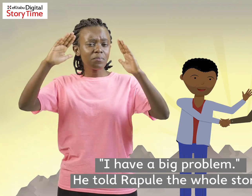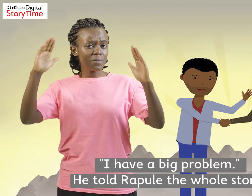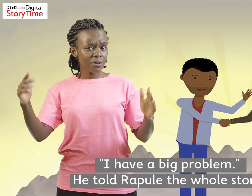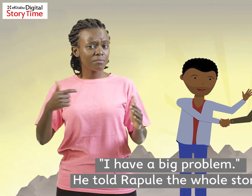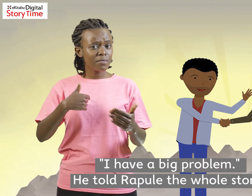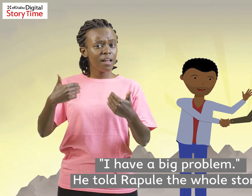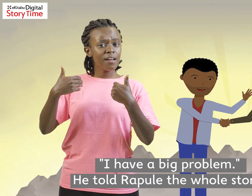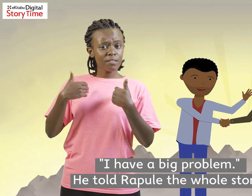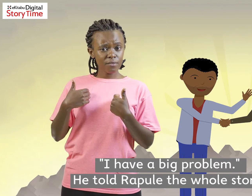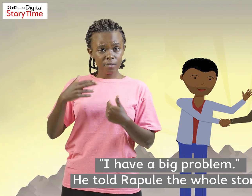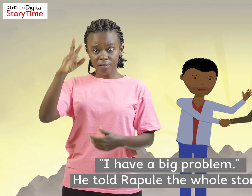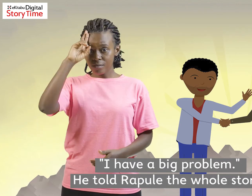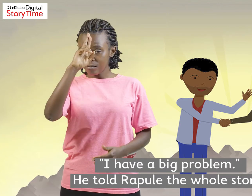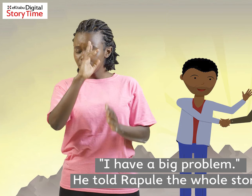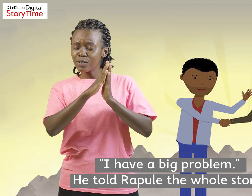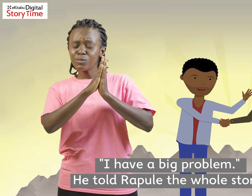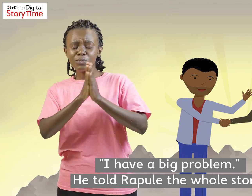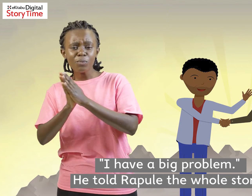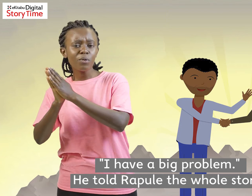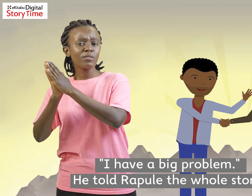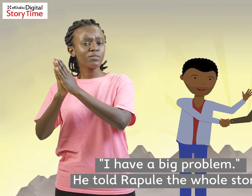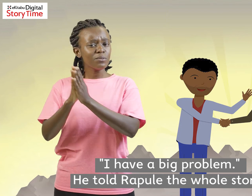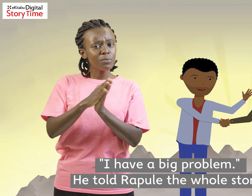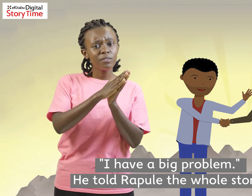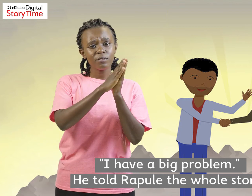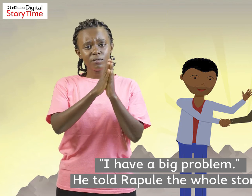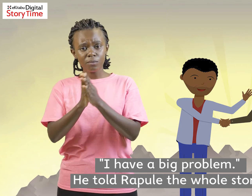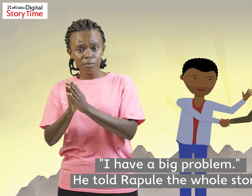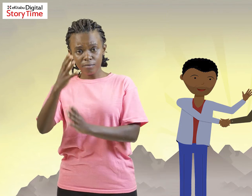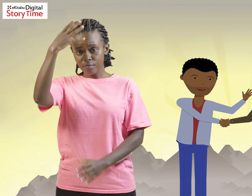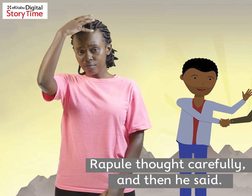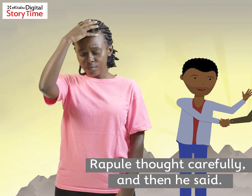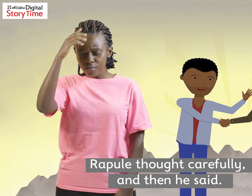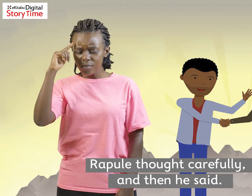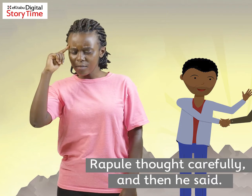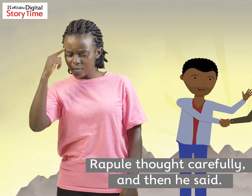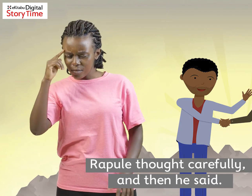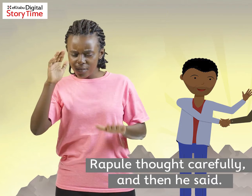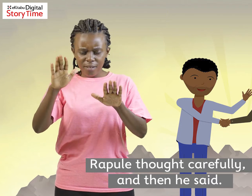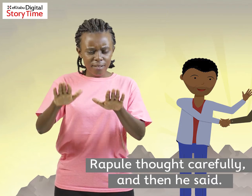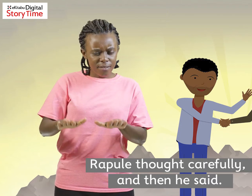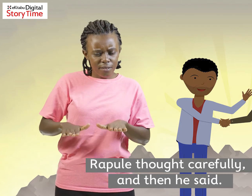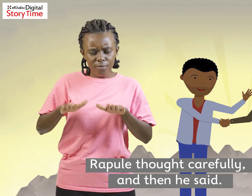big problem." He told Rapule the whole story. Rapule thought